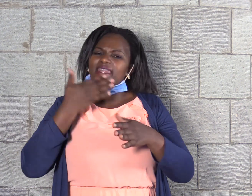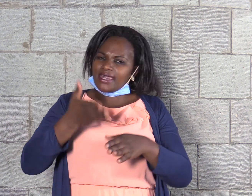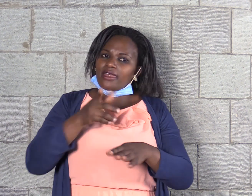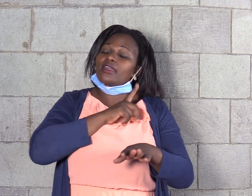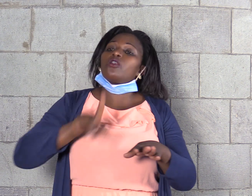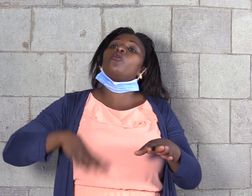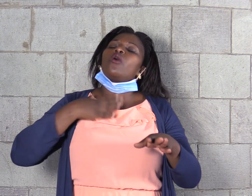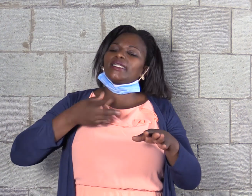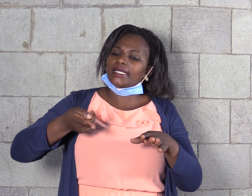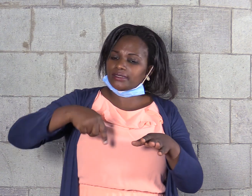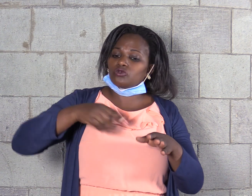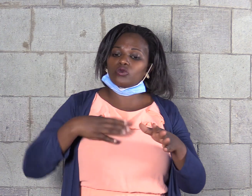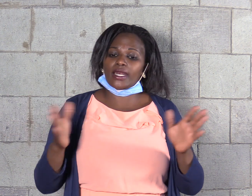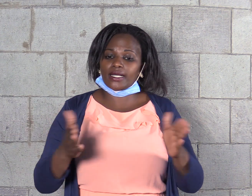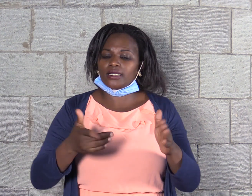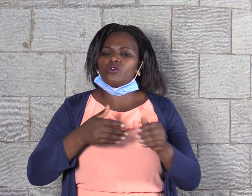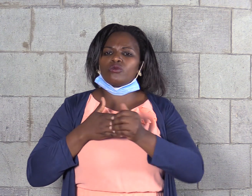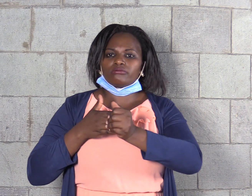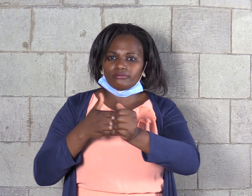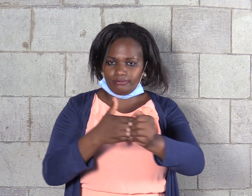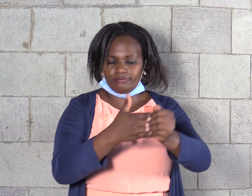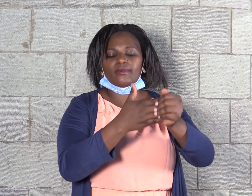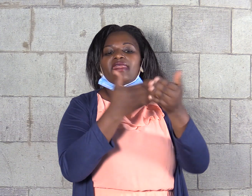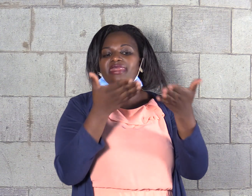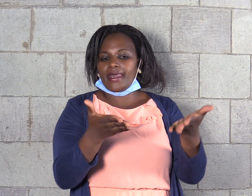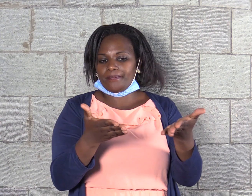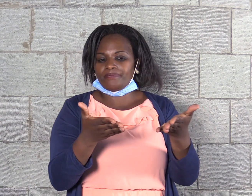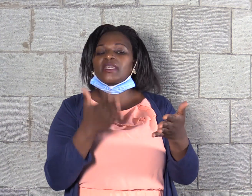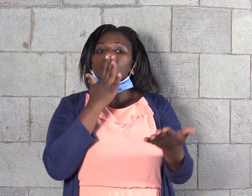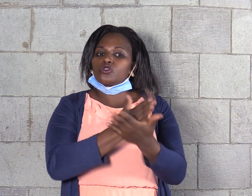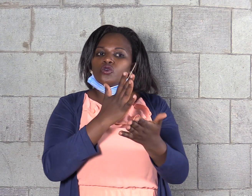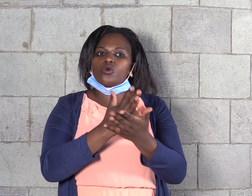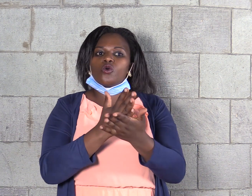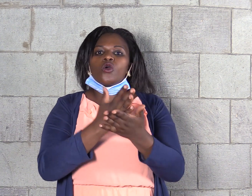for us. The Lord will guide us. The Lord, being a shepherd, he knows all that we need.